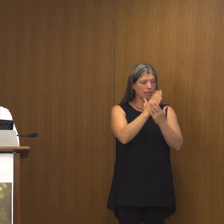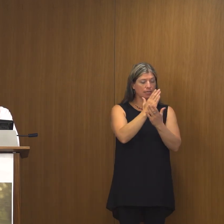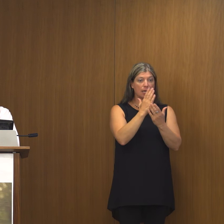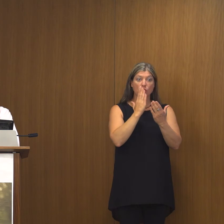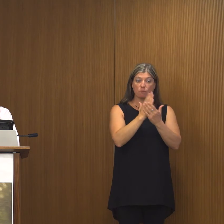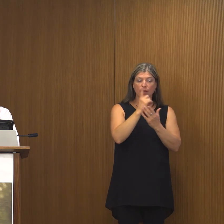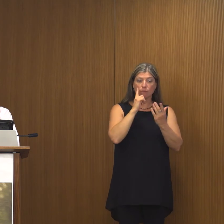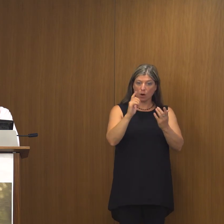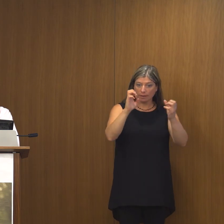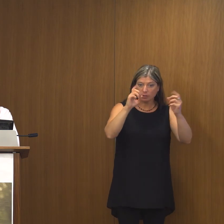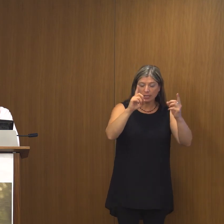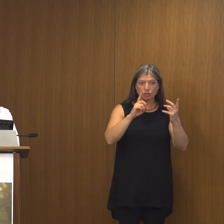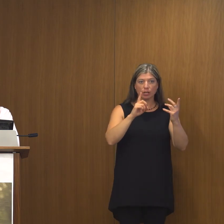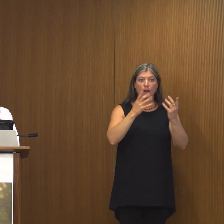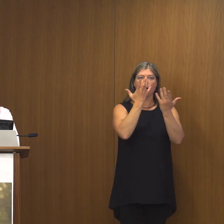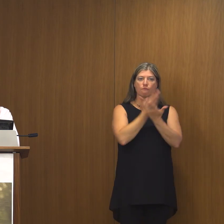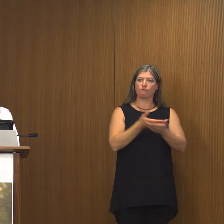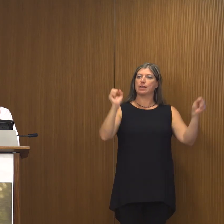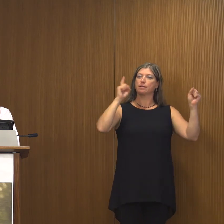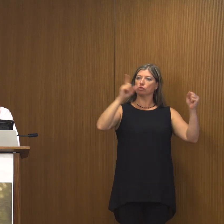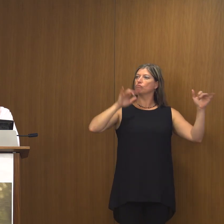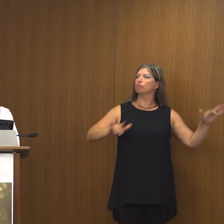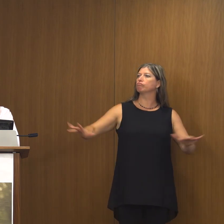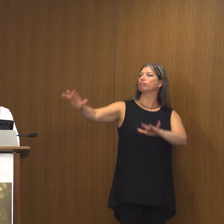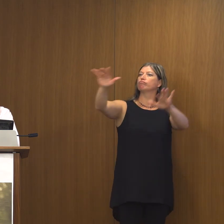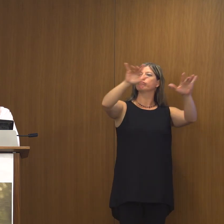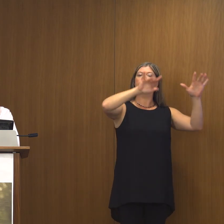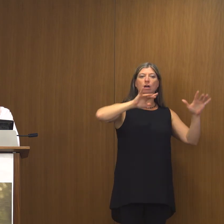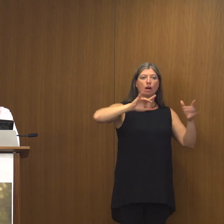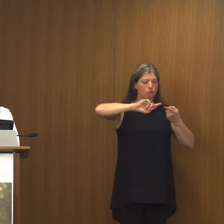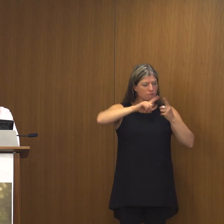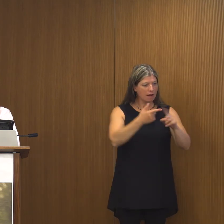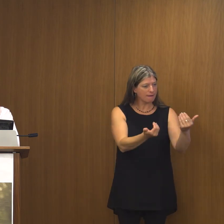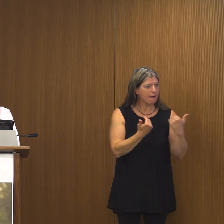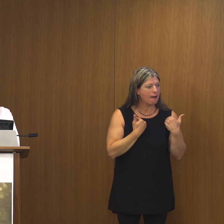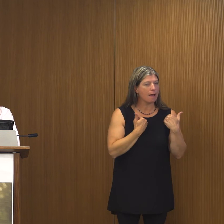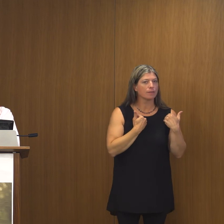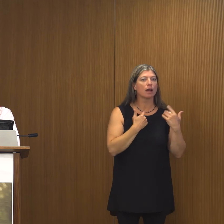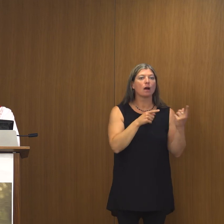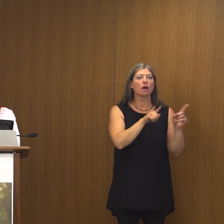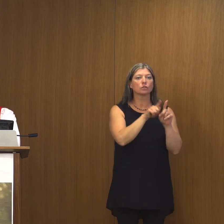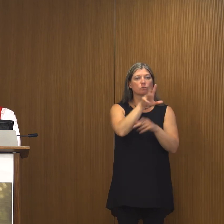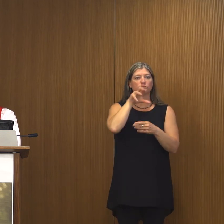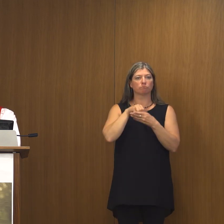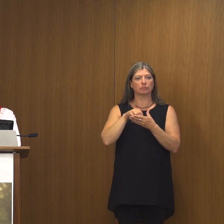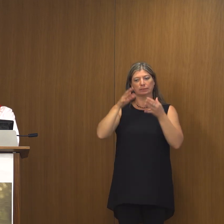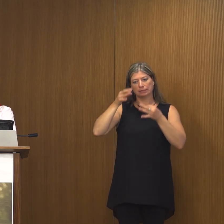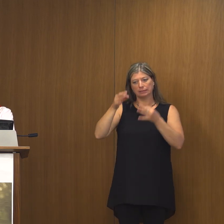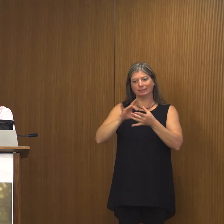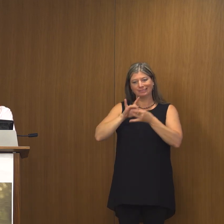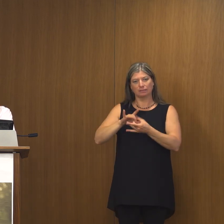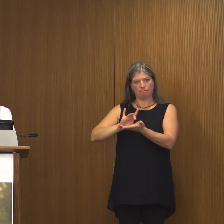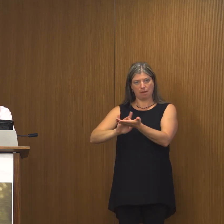education, the freedom to explore, the right to have friends, and choices in our medical care. In Canada,